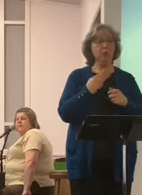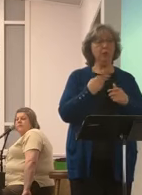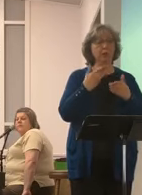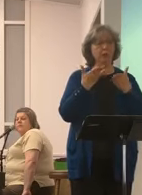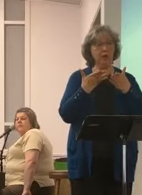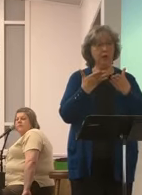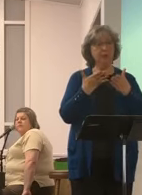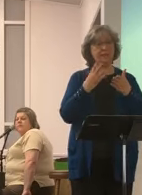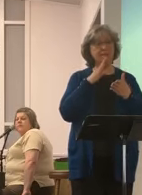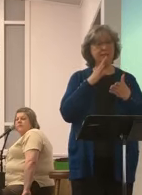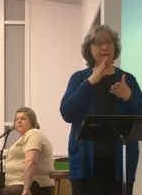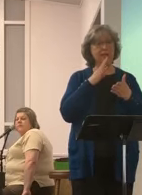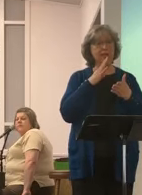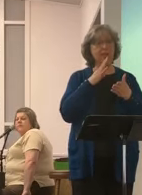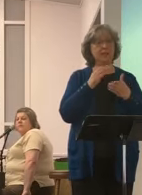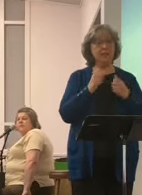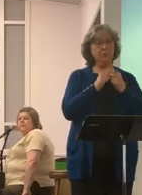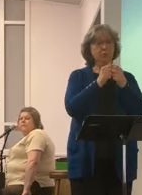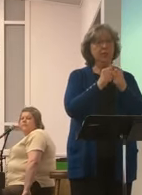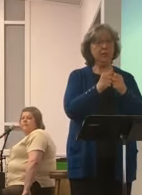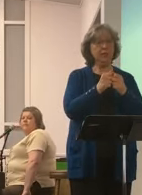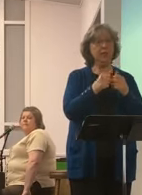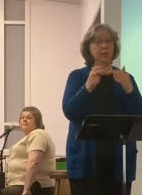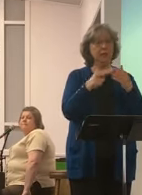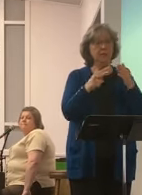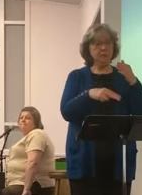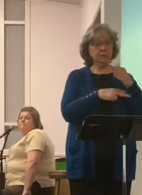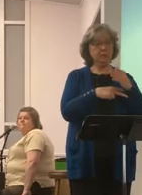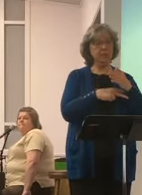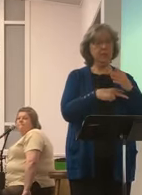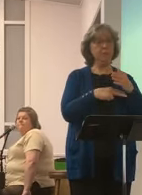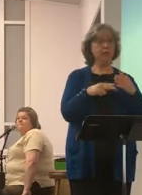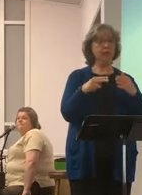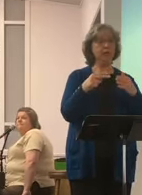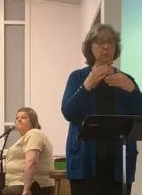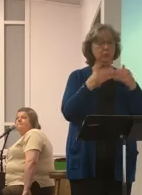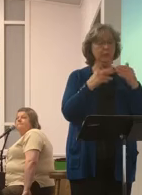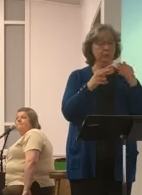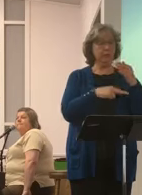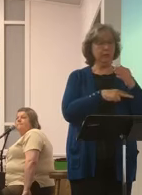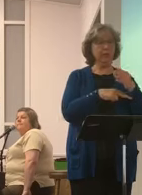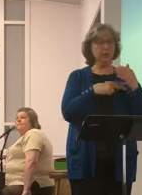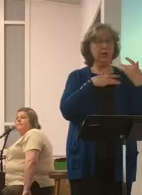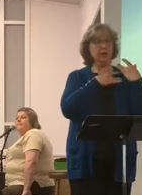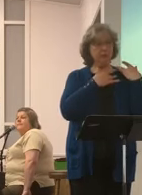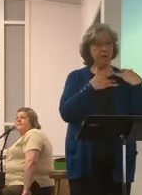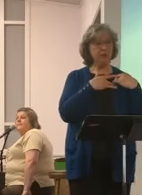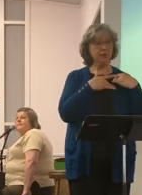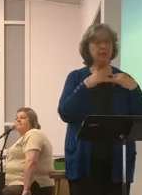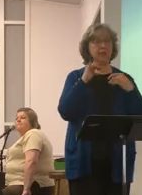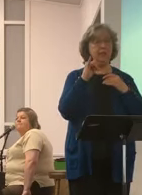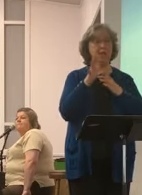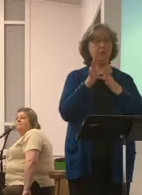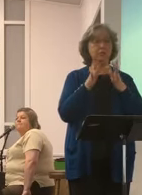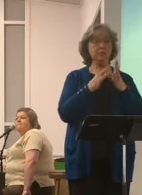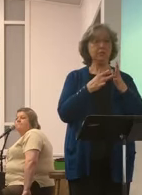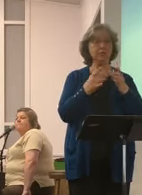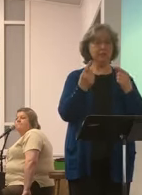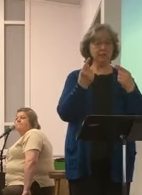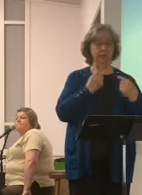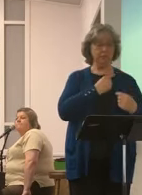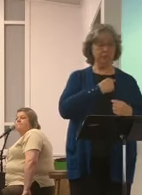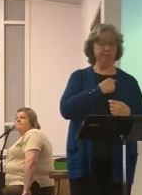we built a bridge to hearts and Jesus walked over. And this is something we can do and that we do have done every year for several